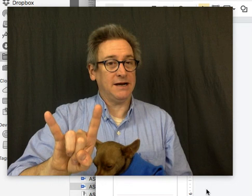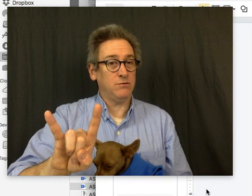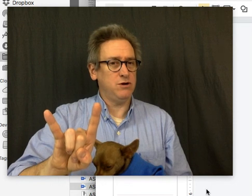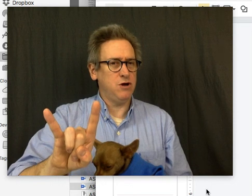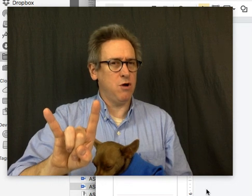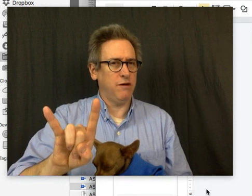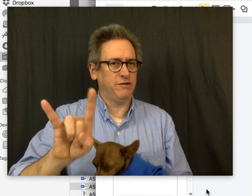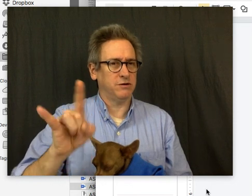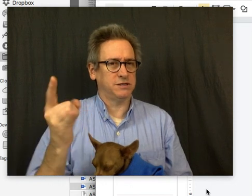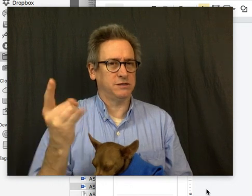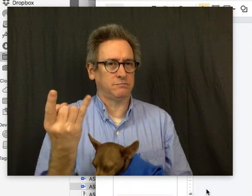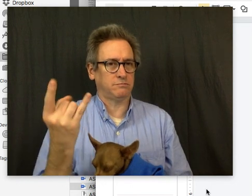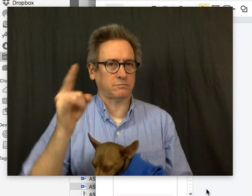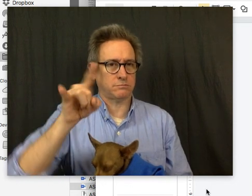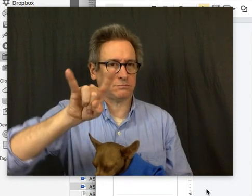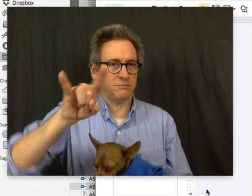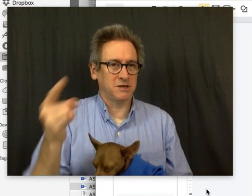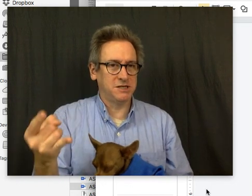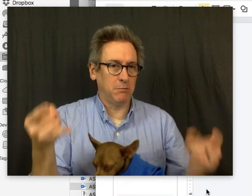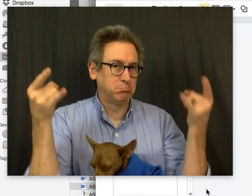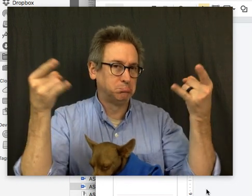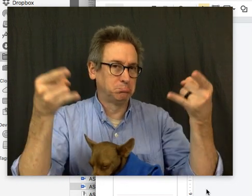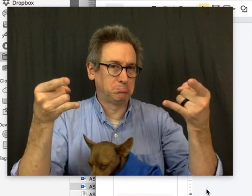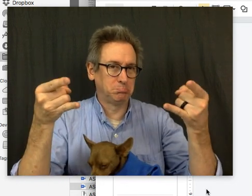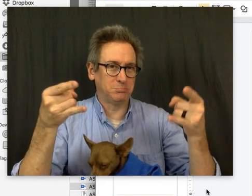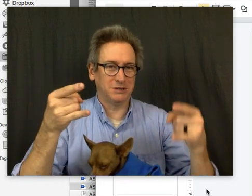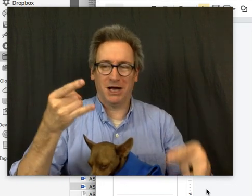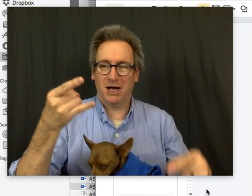And I don't know if there's some